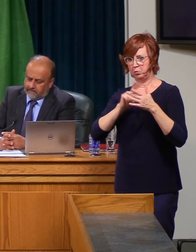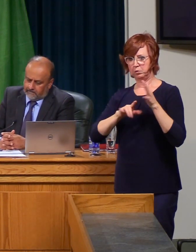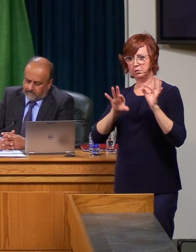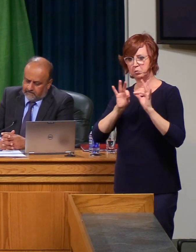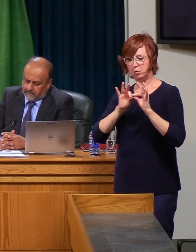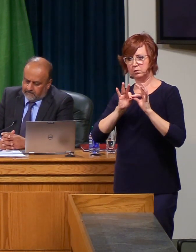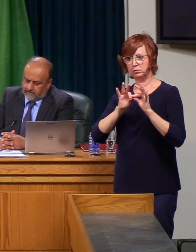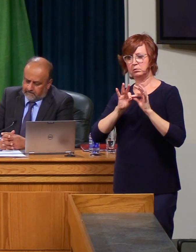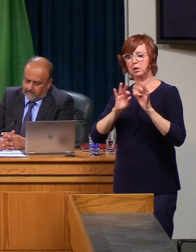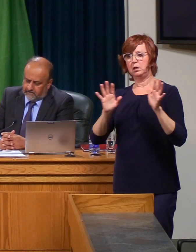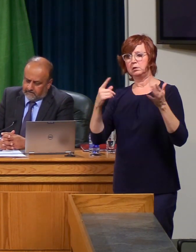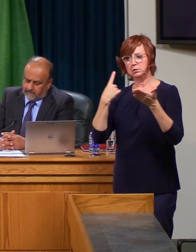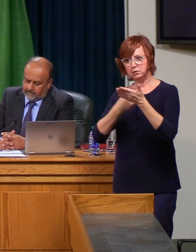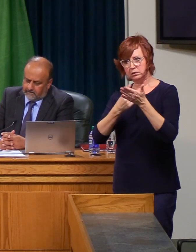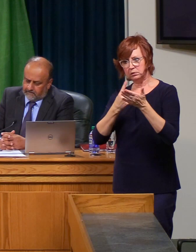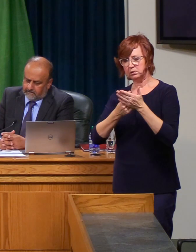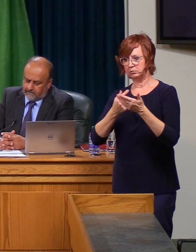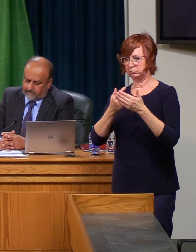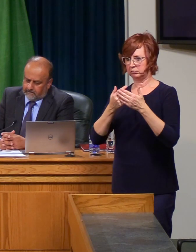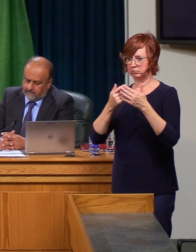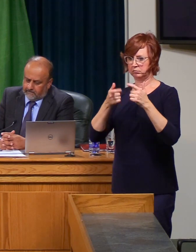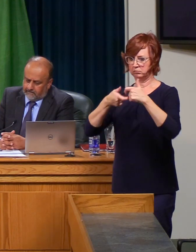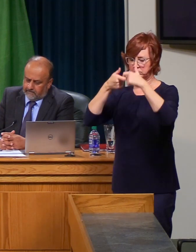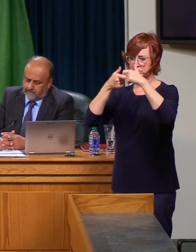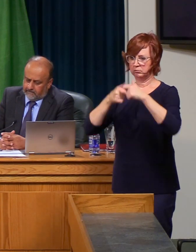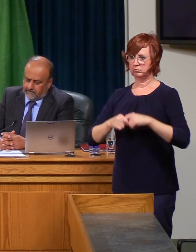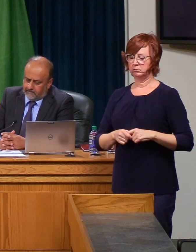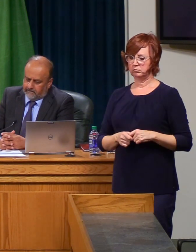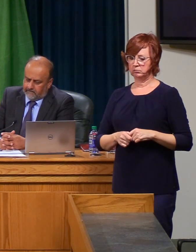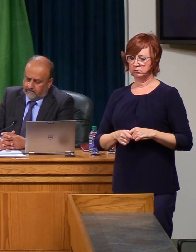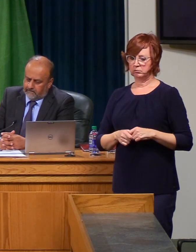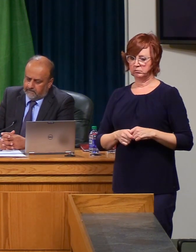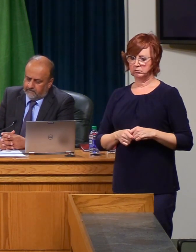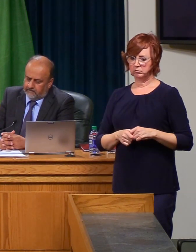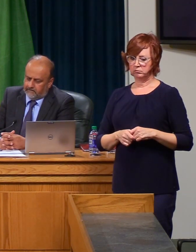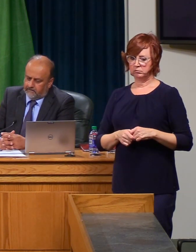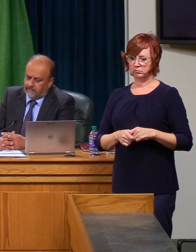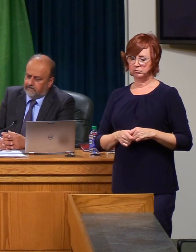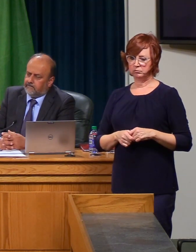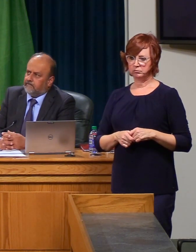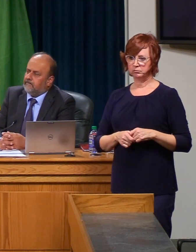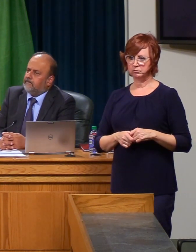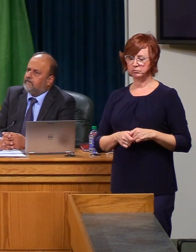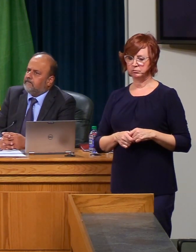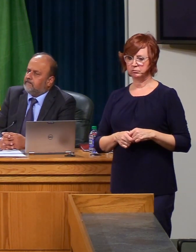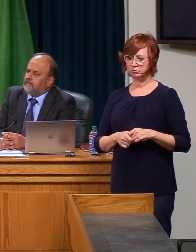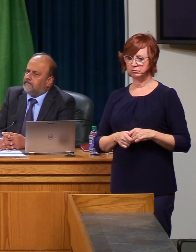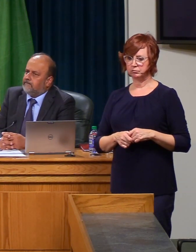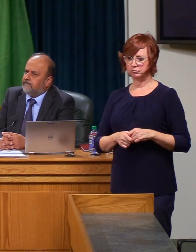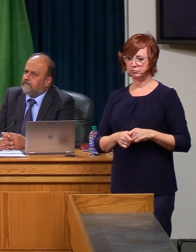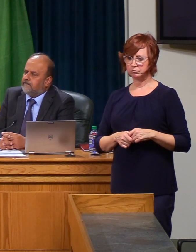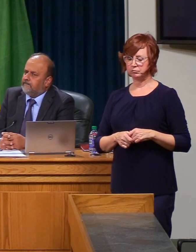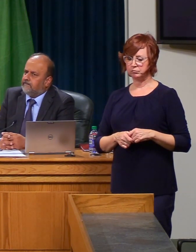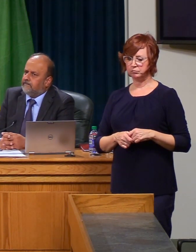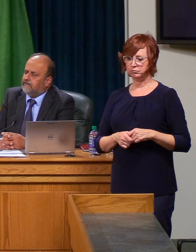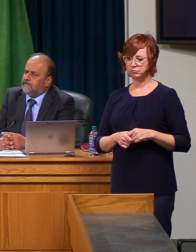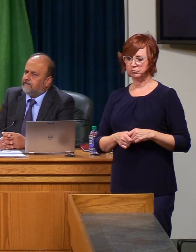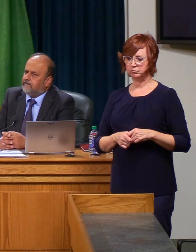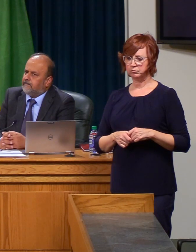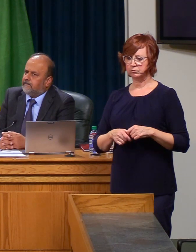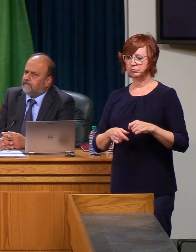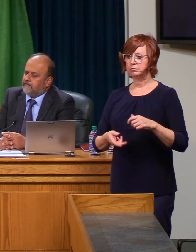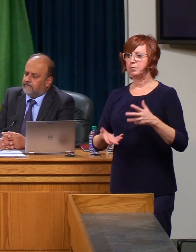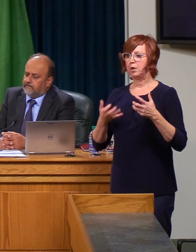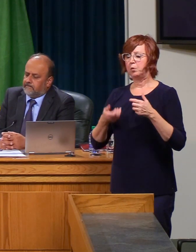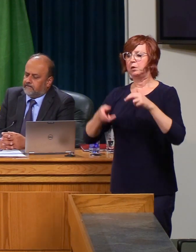of tabling some of our investment intentions over the course of the next year with what was our increase in mental